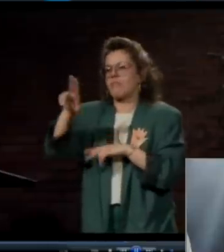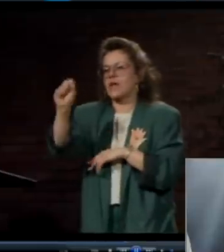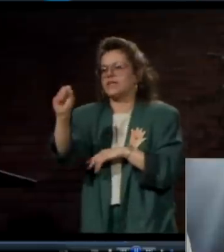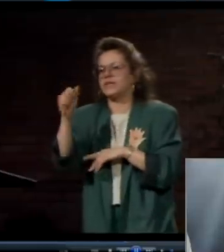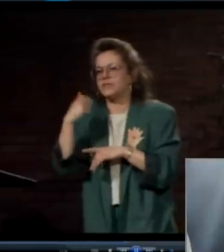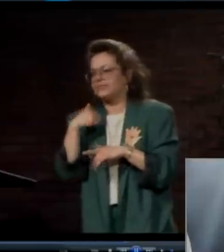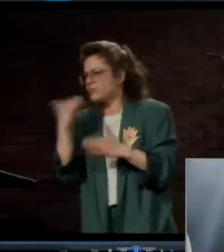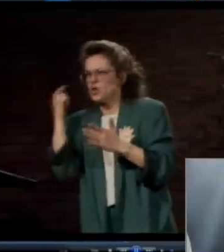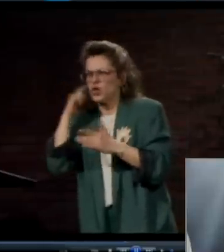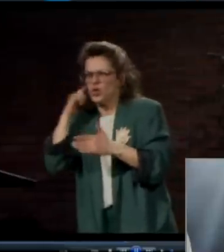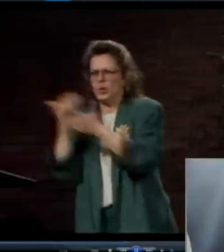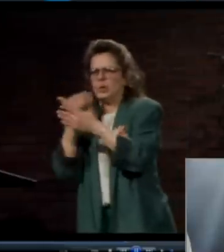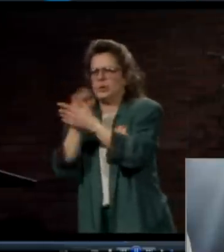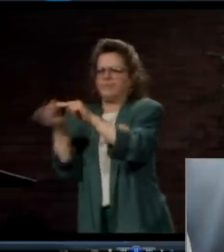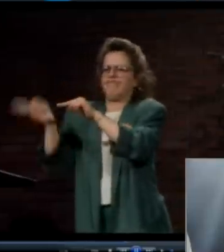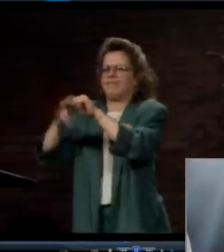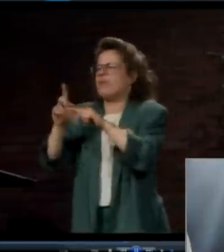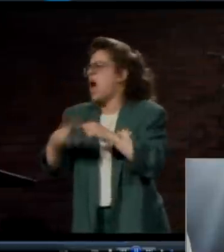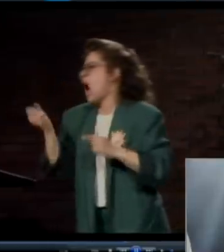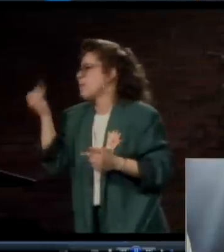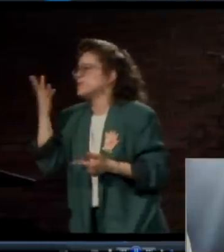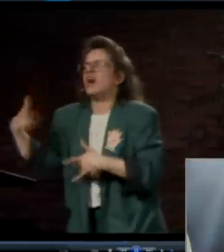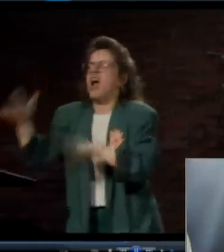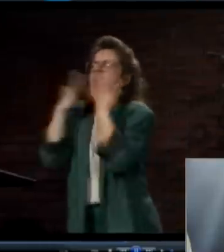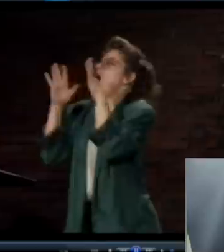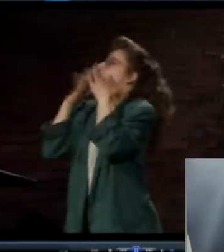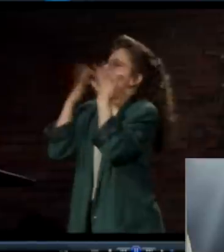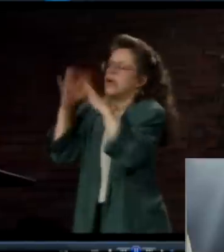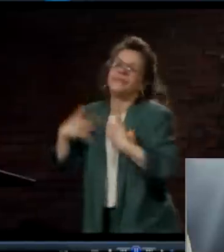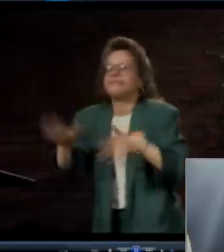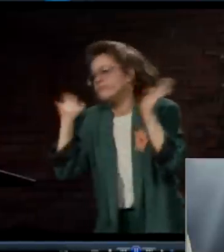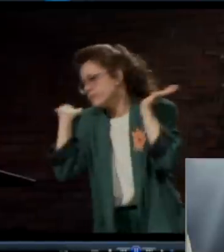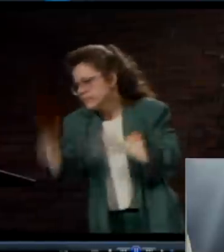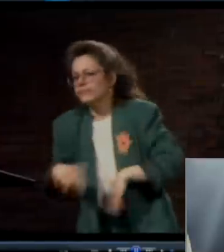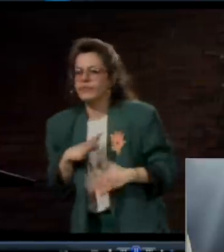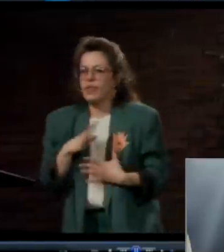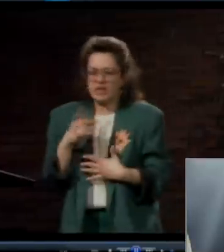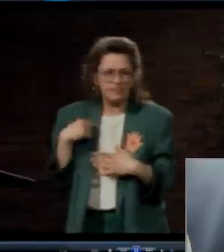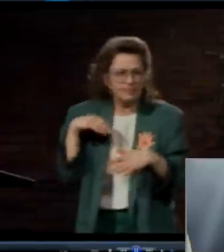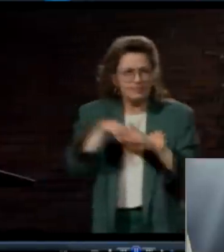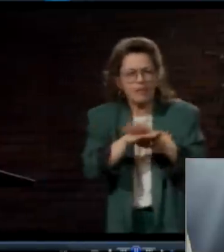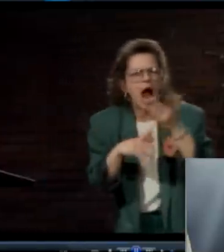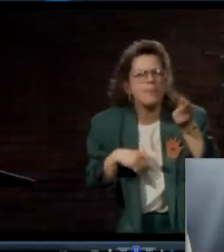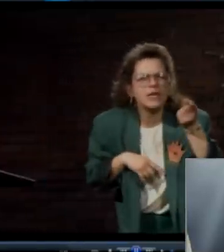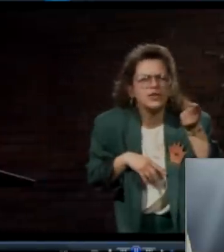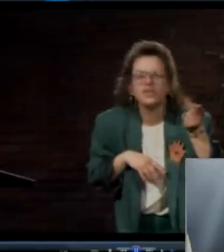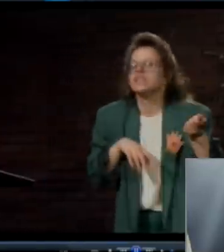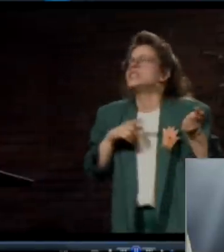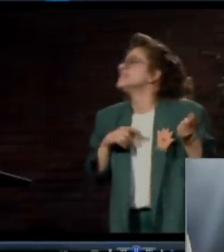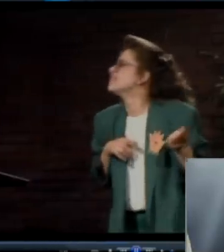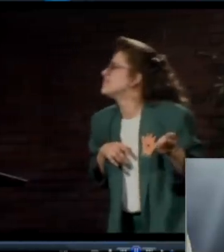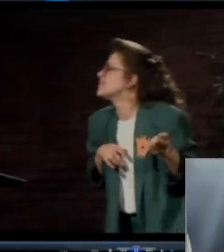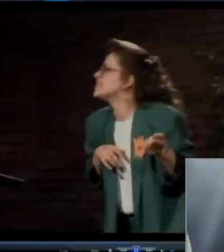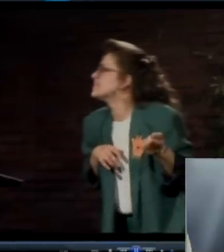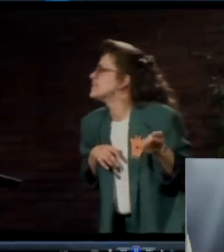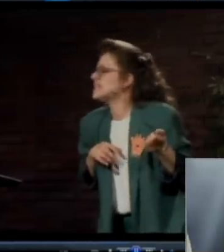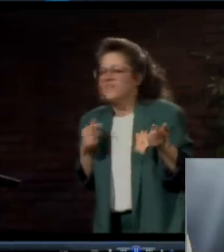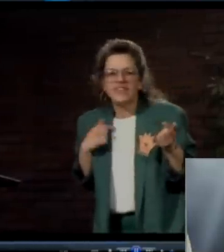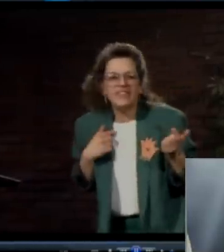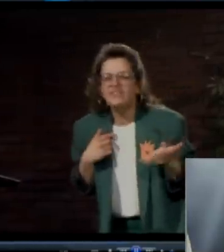the message could be omitted because you don't know what that word is, and it's very frustrating. And for